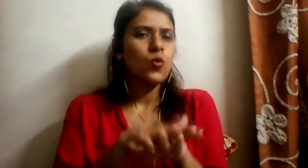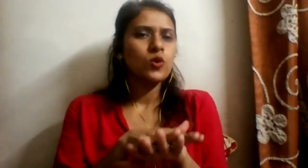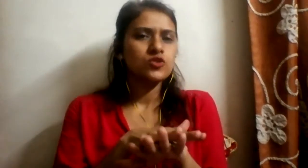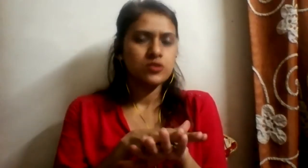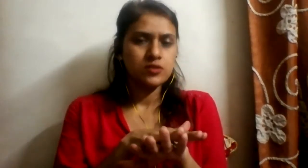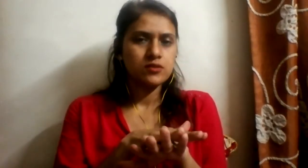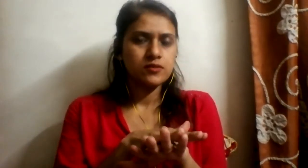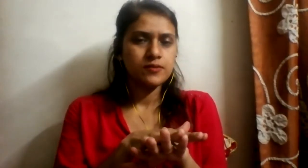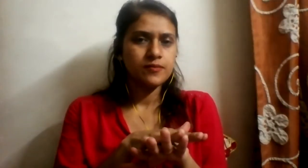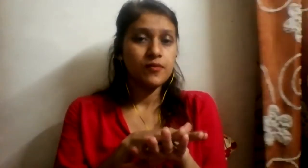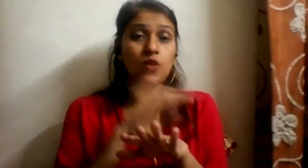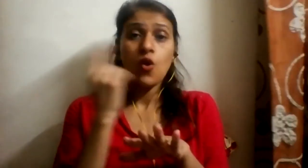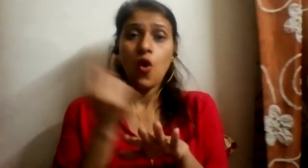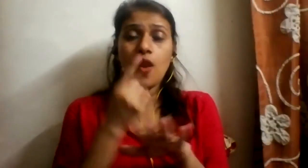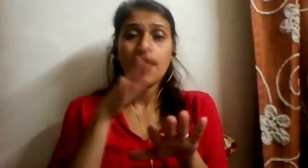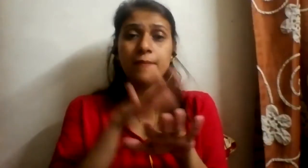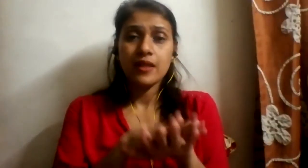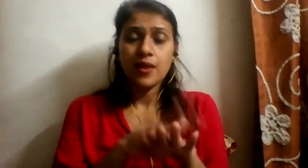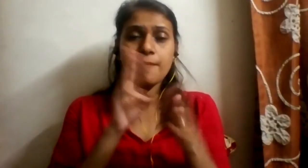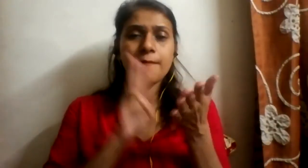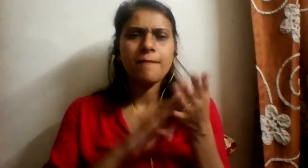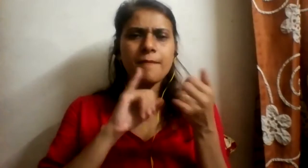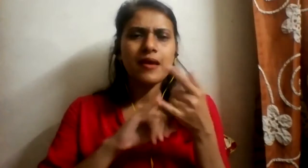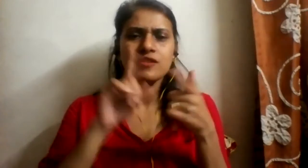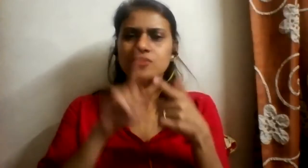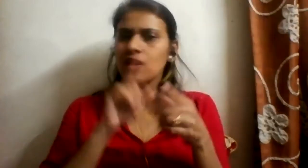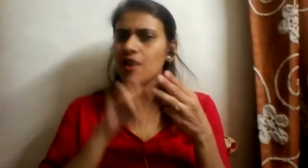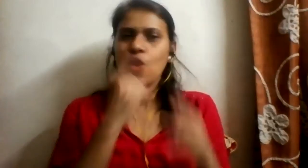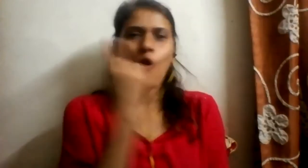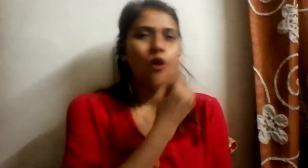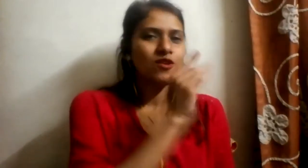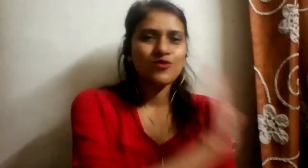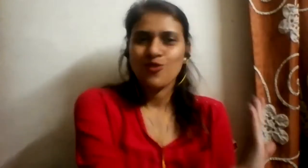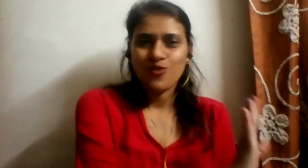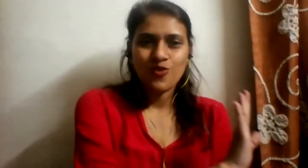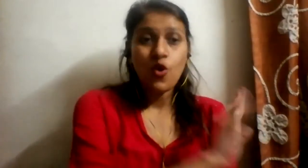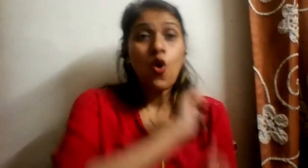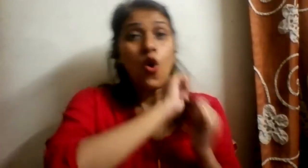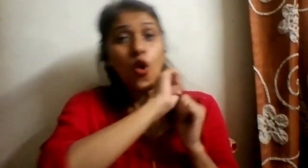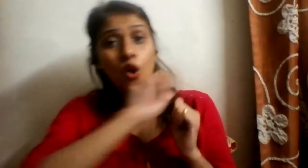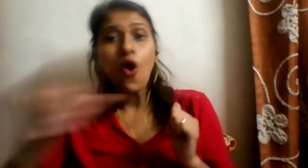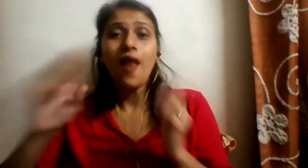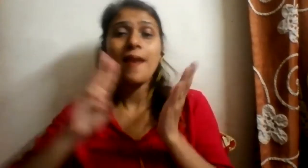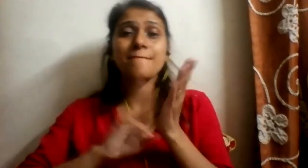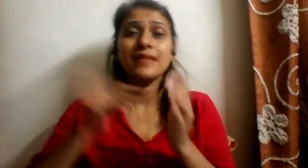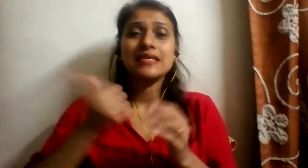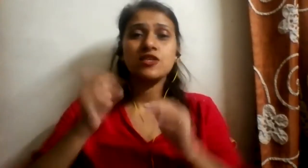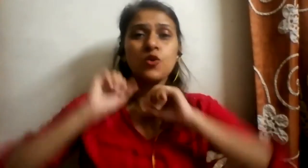only the Ministry of Welfare or Ministry of Social Justice. Each ministry, education, they have to do their own. So you will see CBSE has come out with a